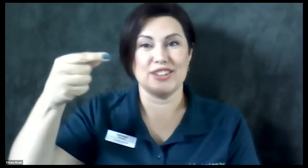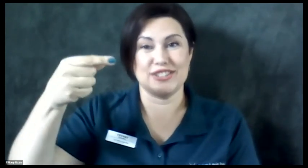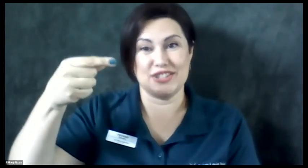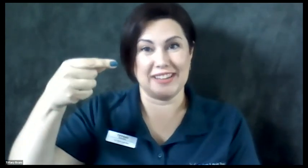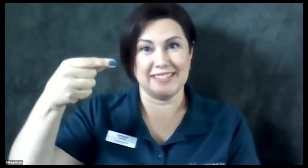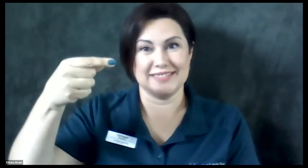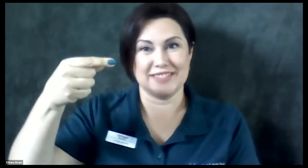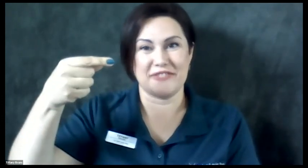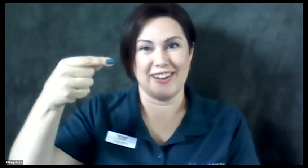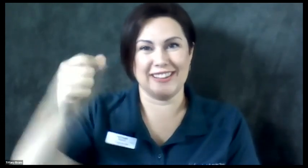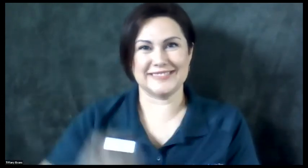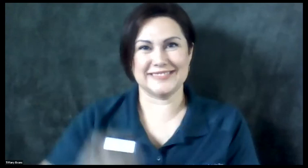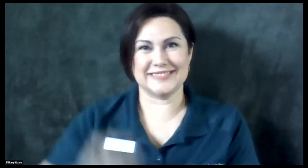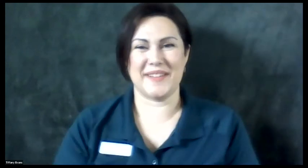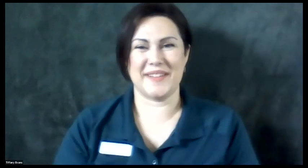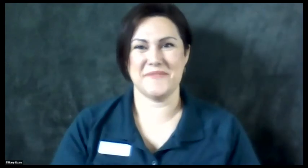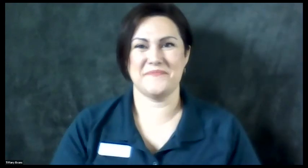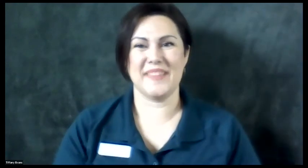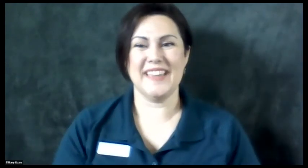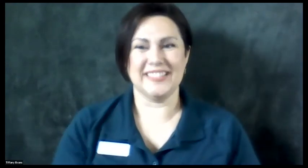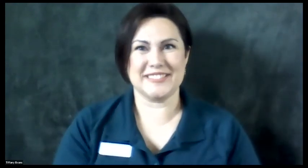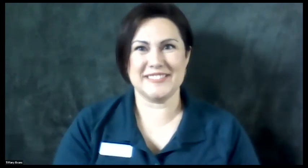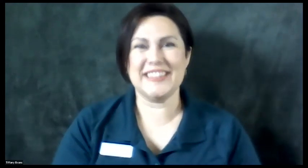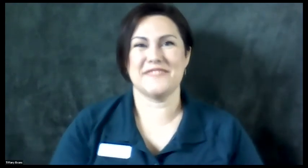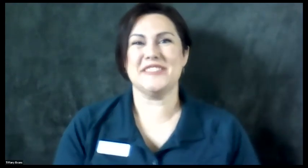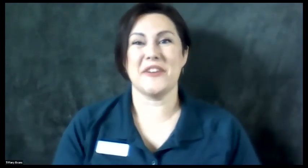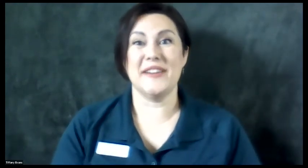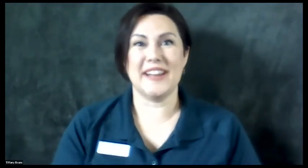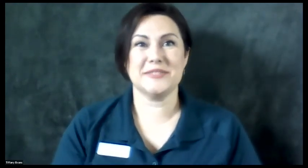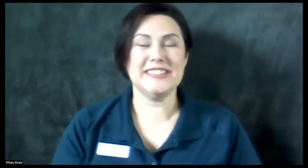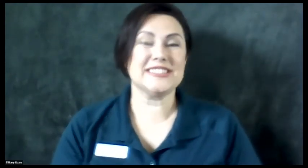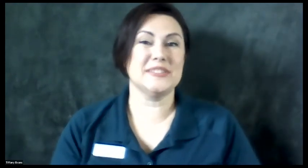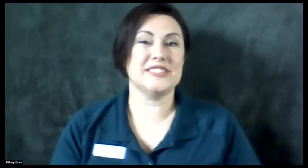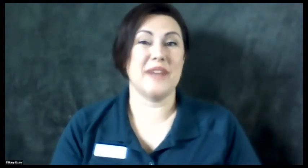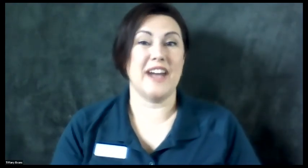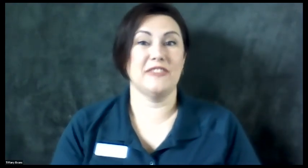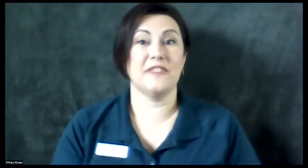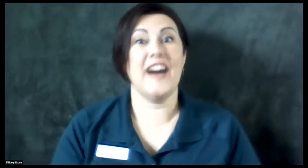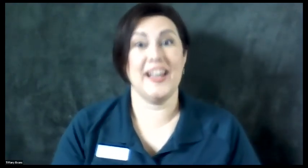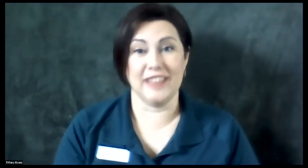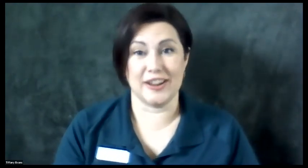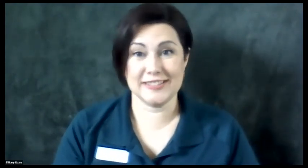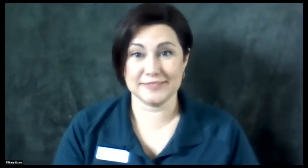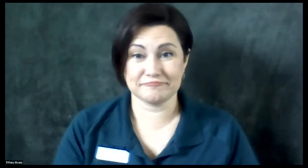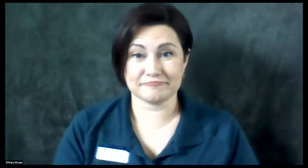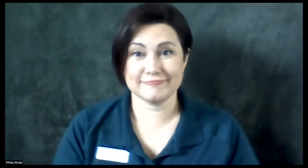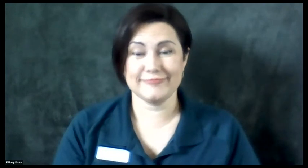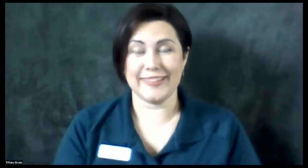F-R-O-G, frog. Okay, let's do this again. So our next one is going to have 5 letters. So here we